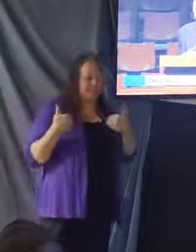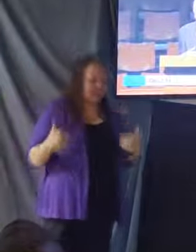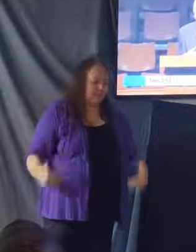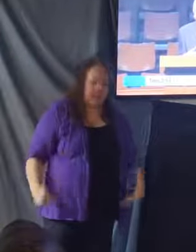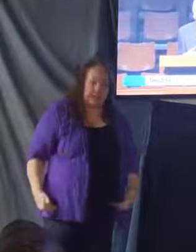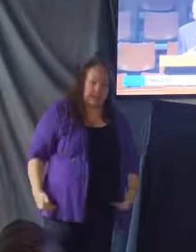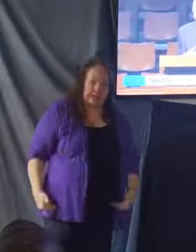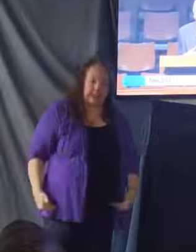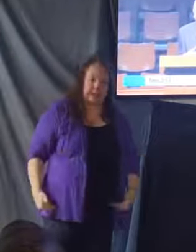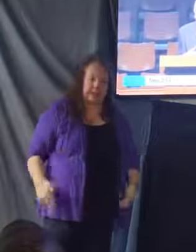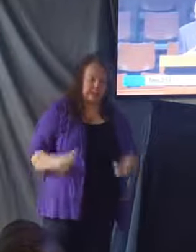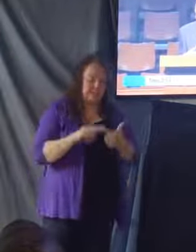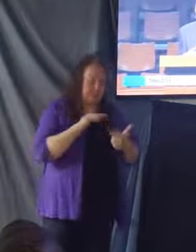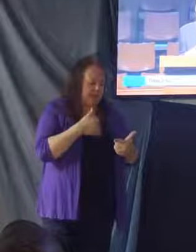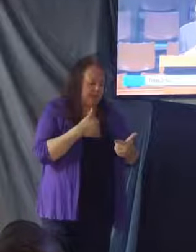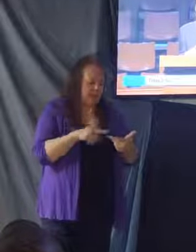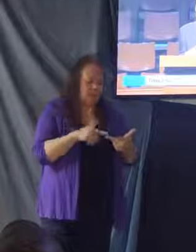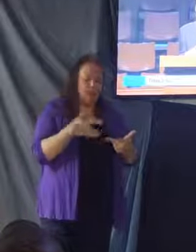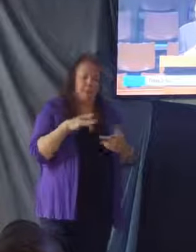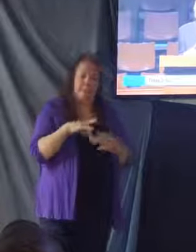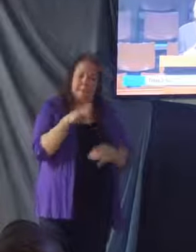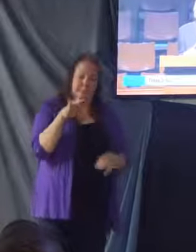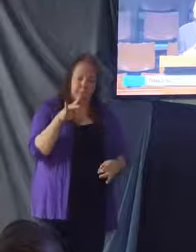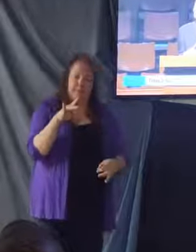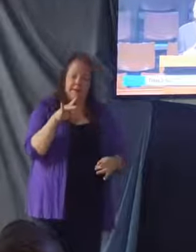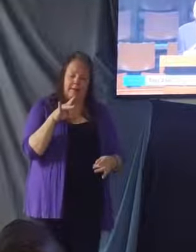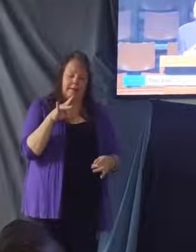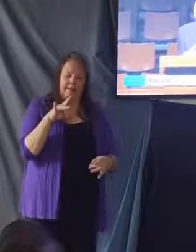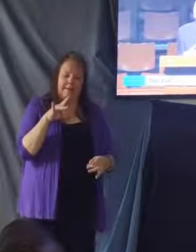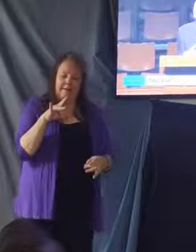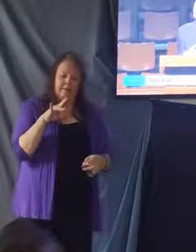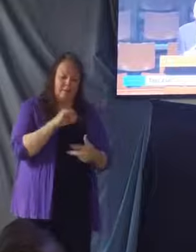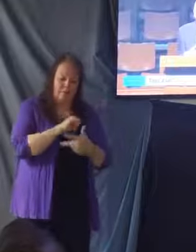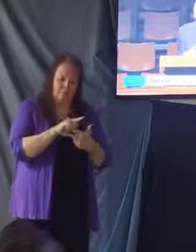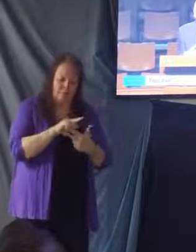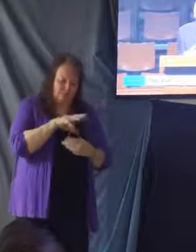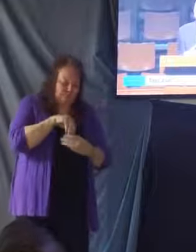bodies, our souls, our spirit.